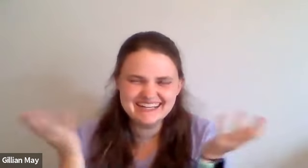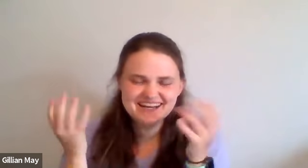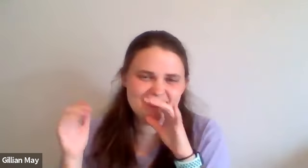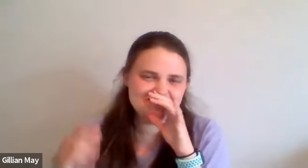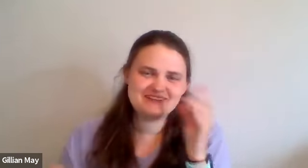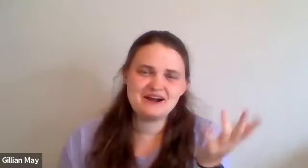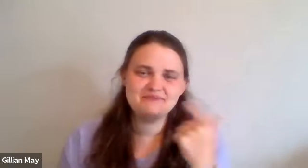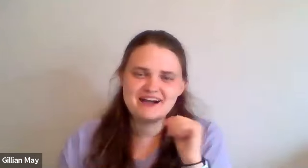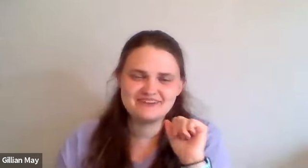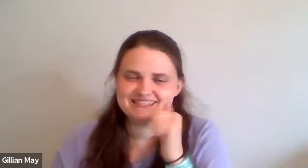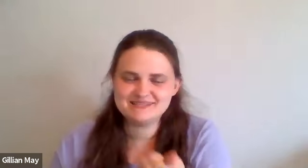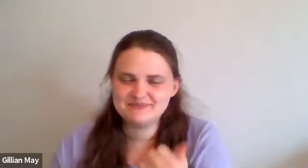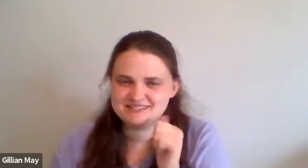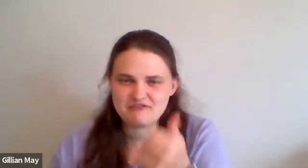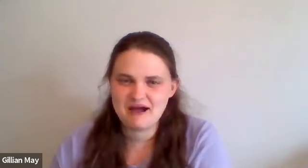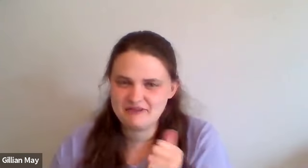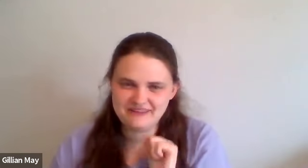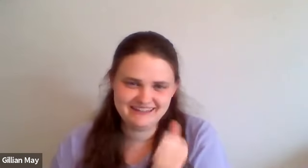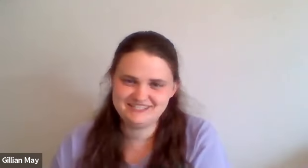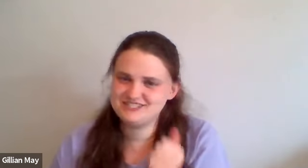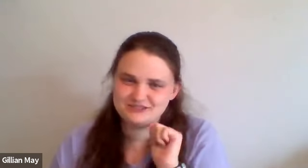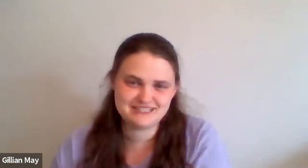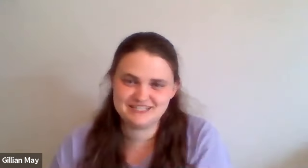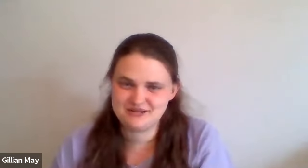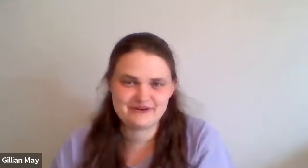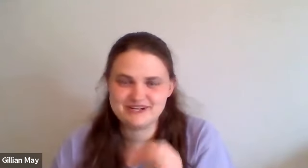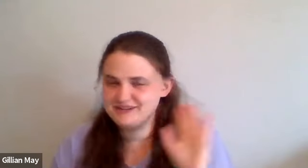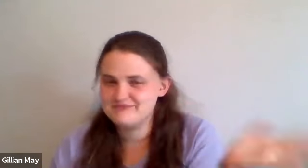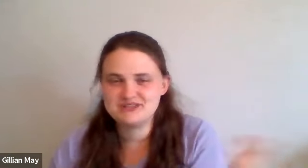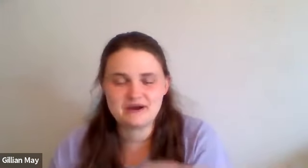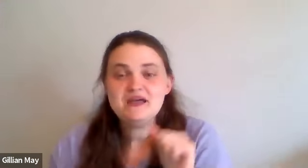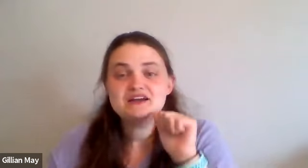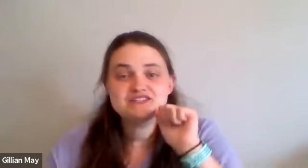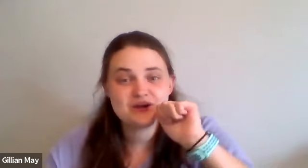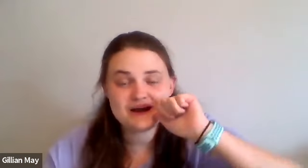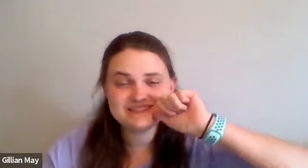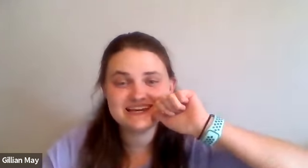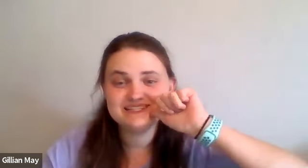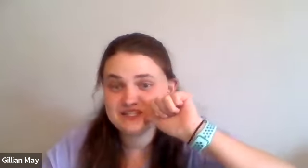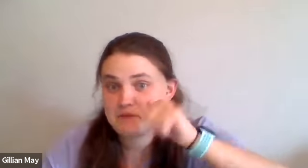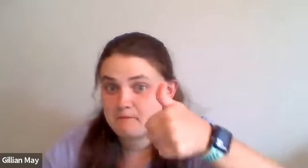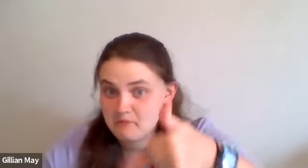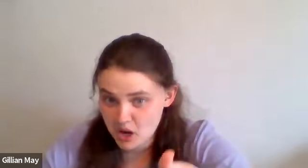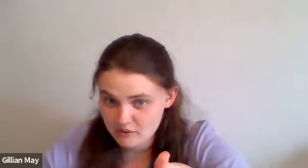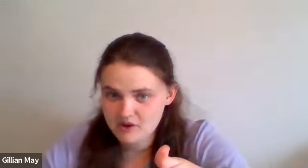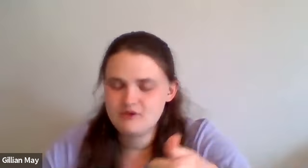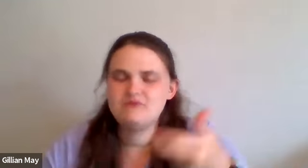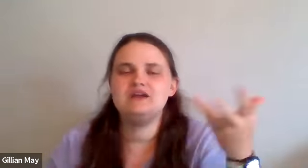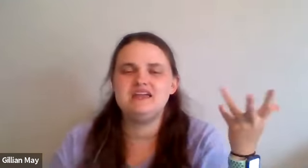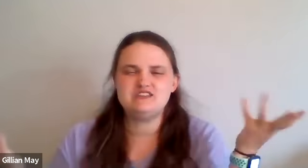I'm sorry, I'm laughing. I can see myself mouthing and it just looks like gibberish. I'm sorry. So I said tomorrow is